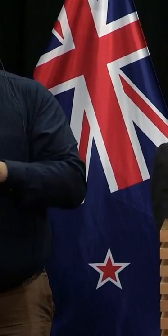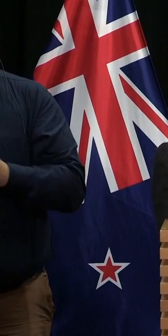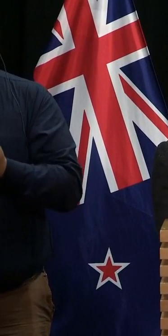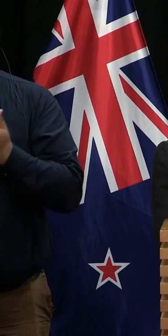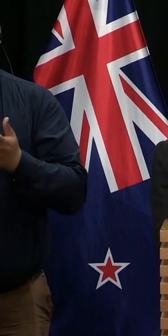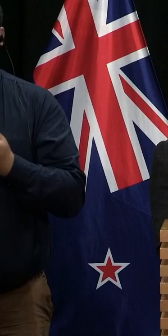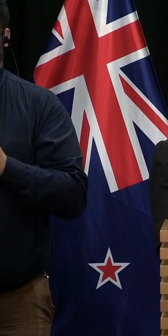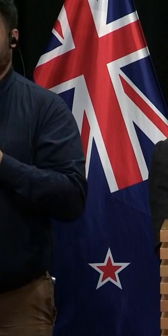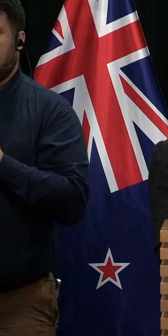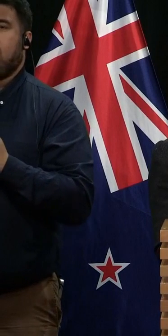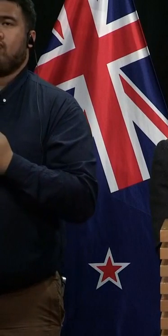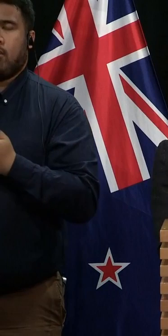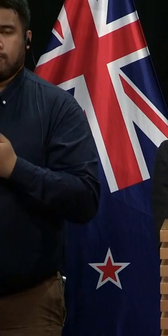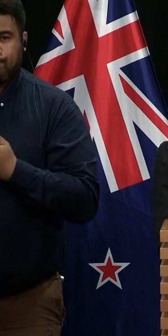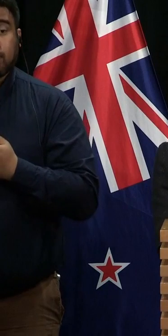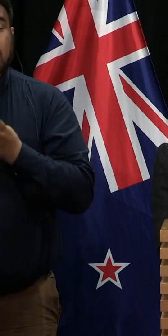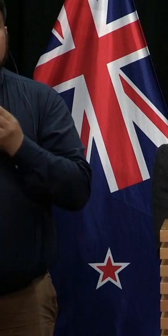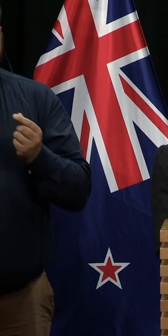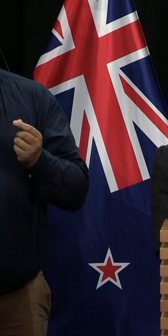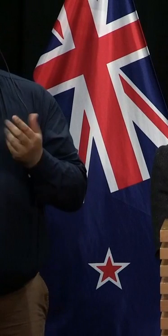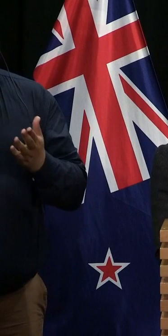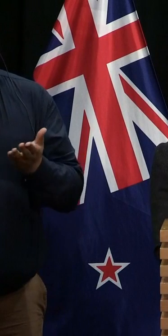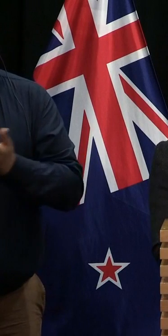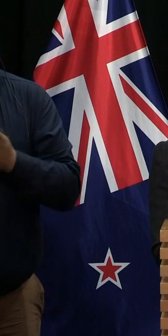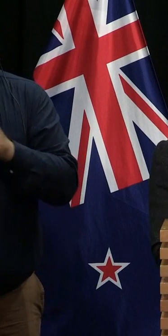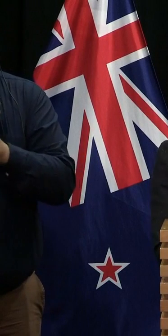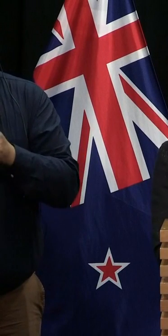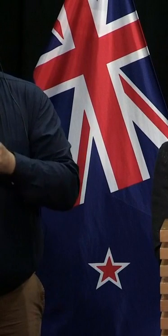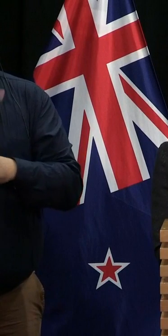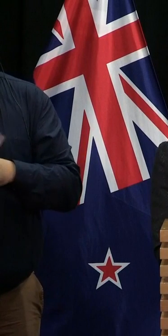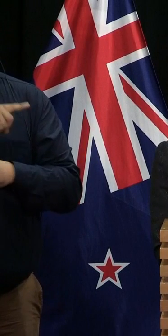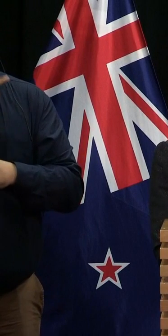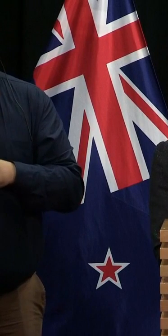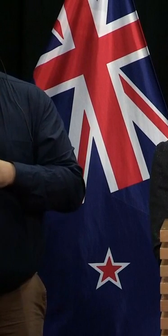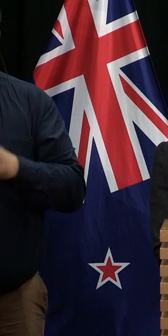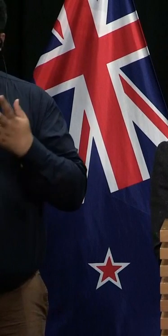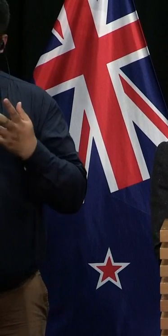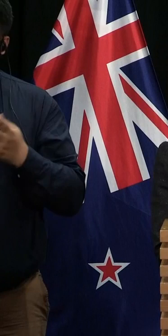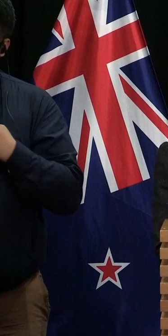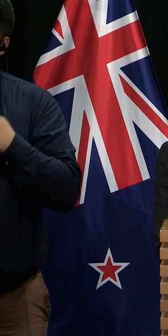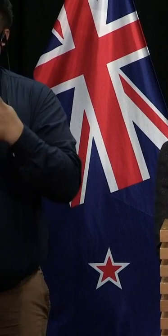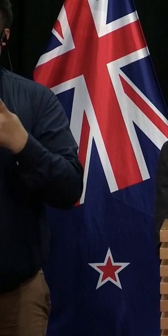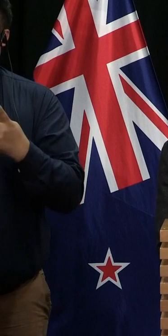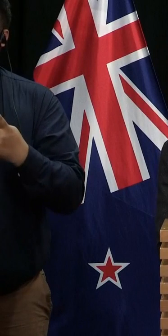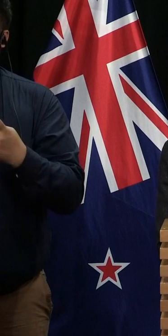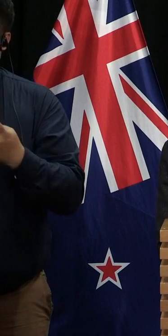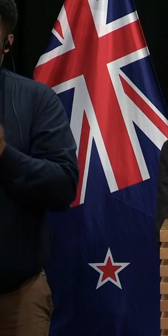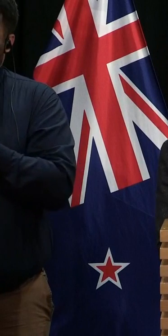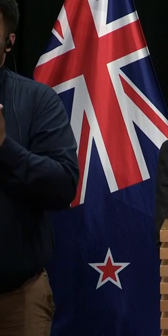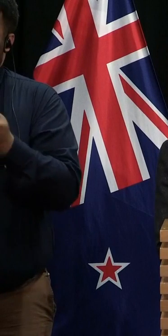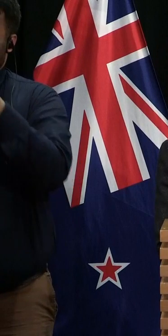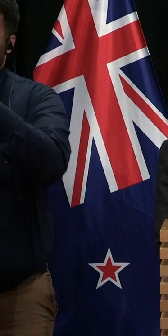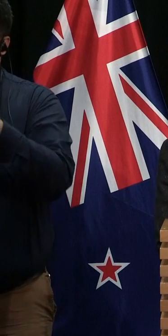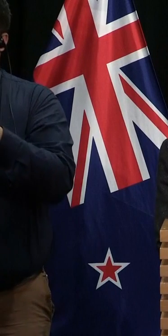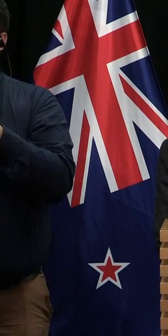huge motivation for some survivors to come forward, though, was that issue of making sure the state learnt from its mistakes